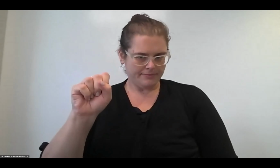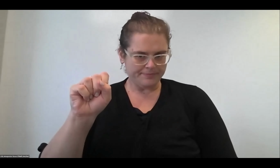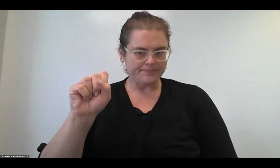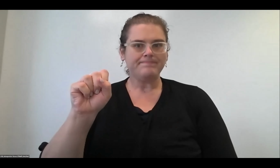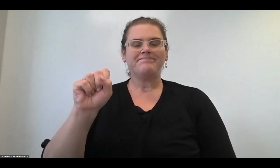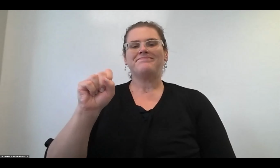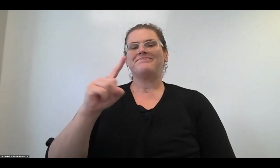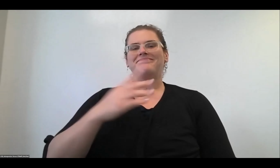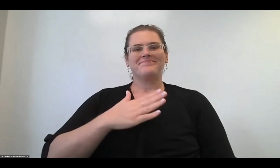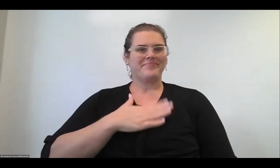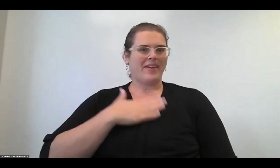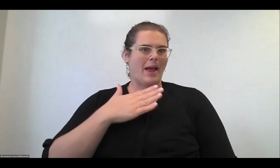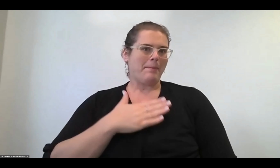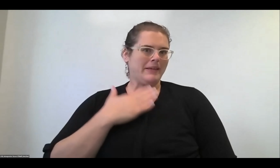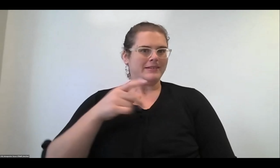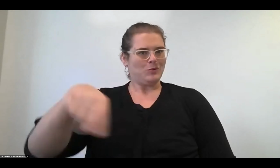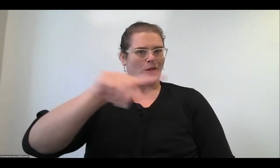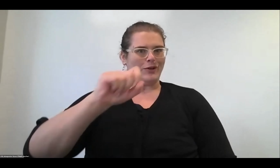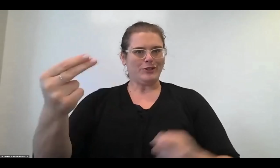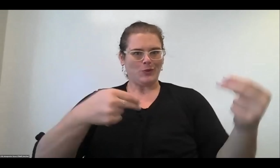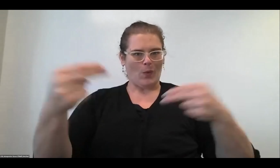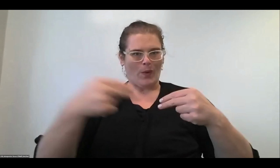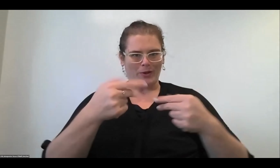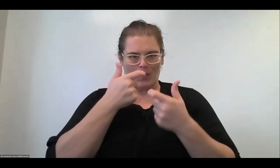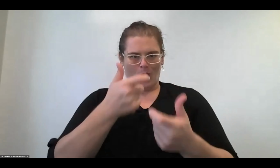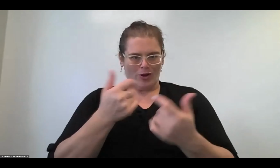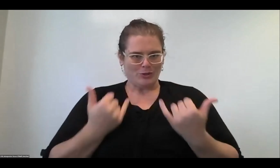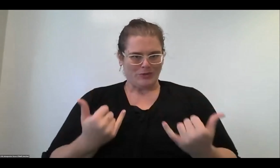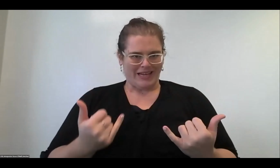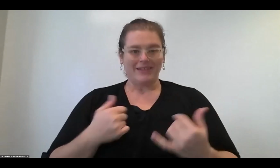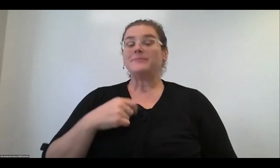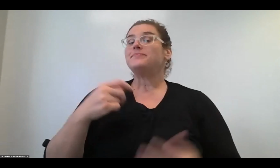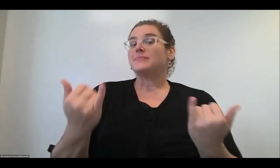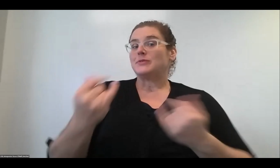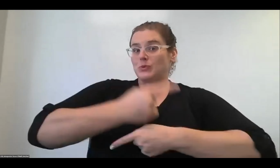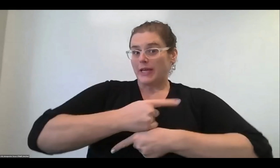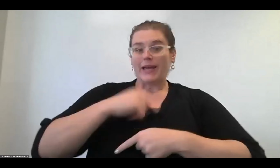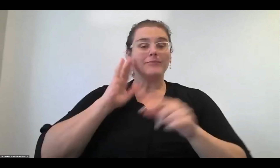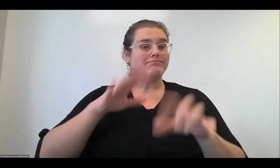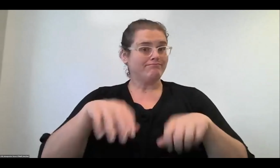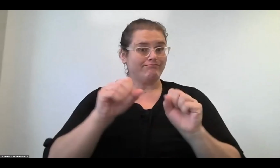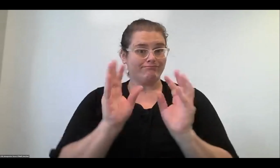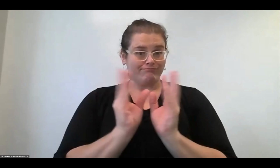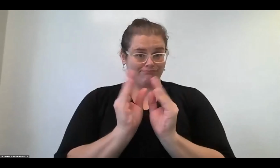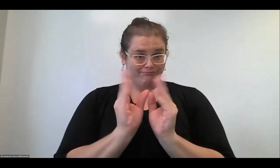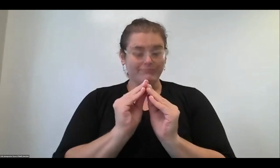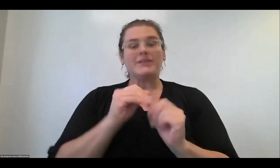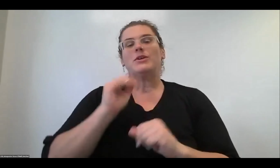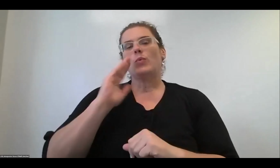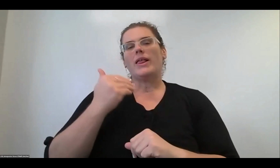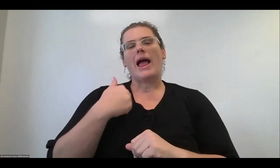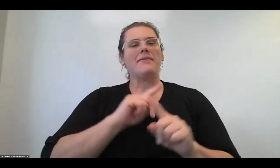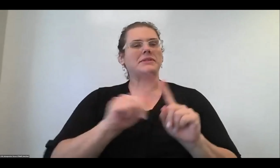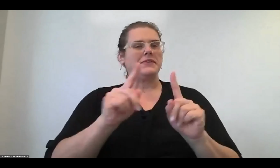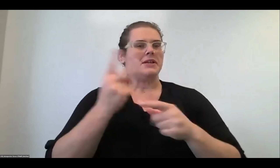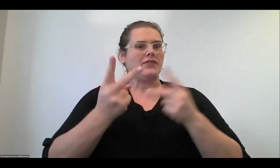Happy people could join us today. Today, we will have some guests from DC